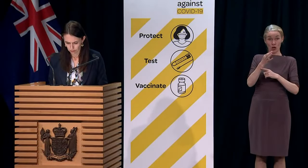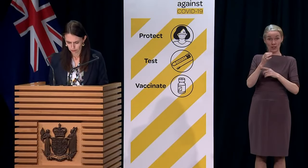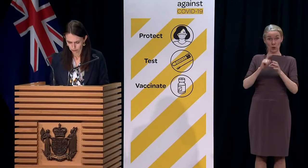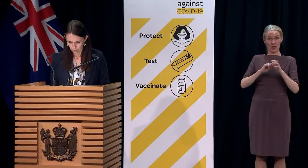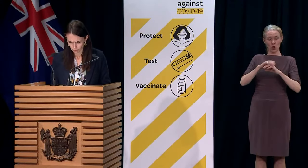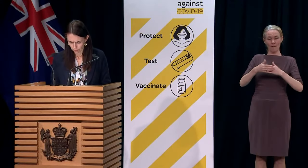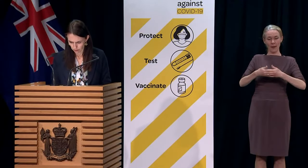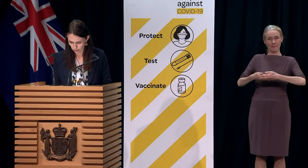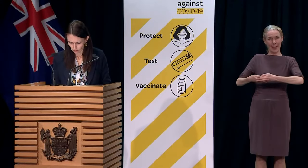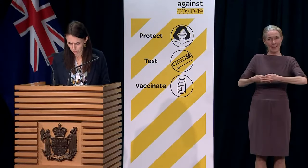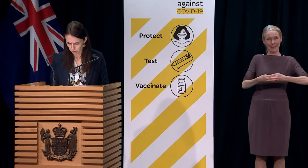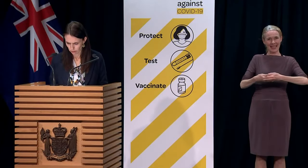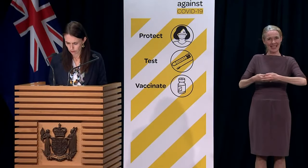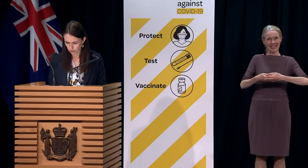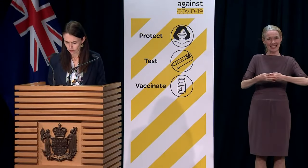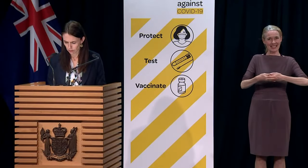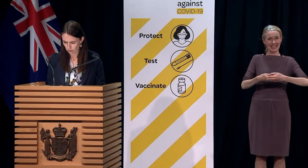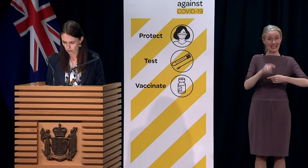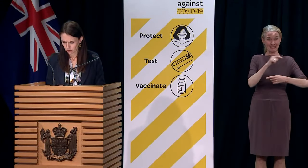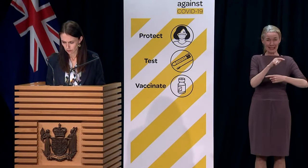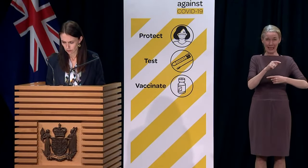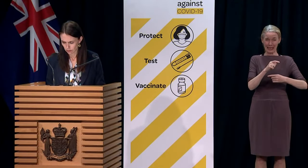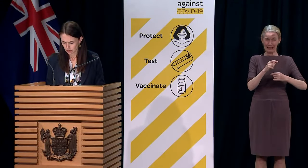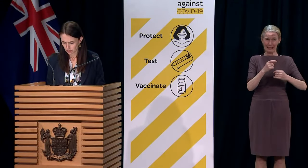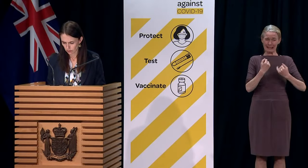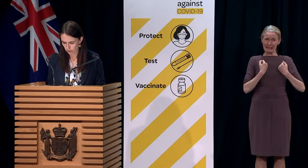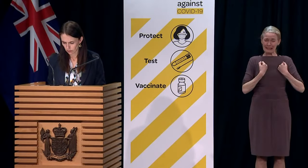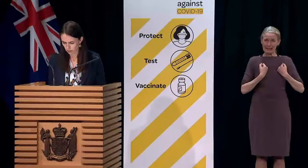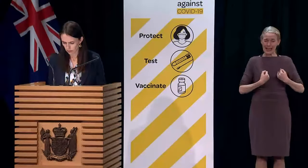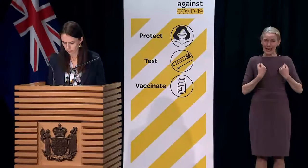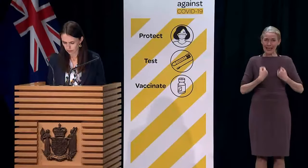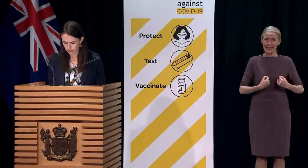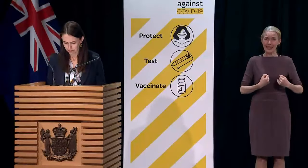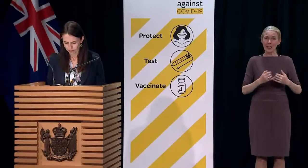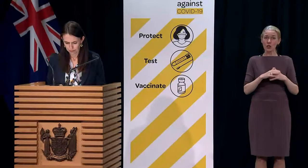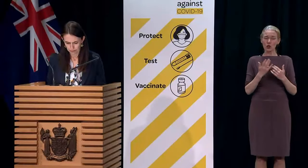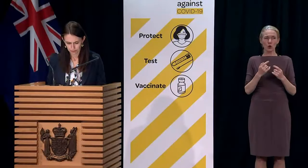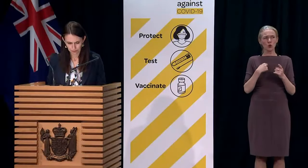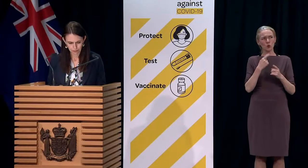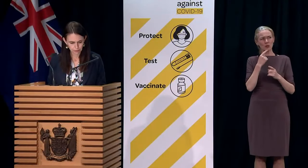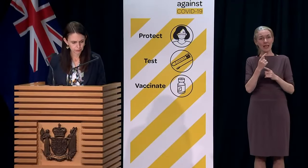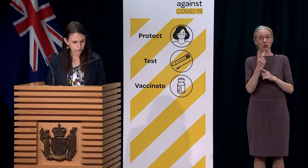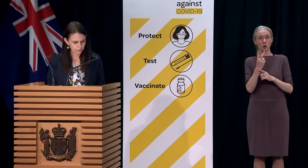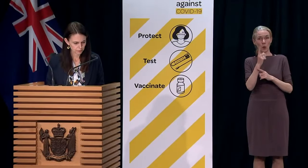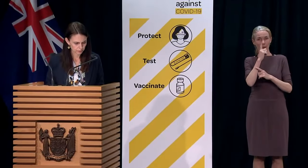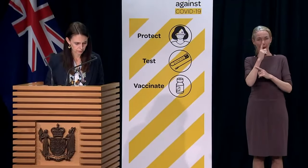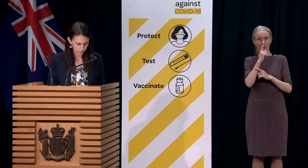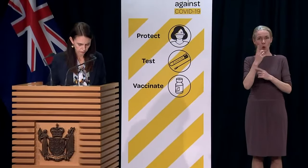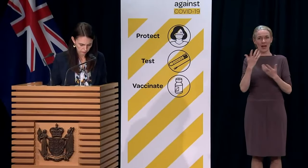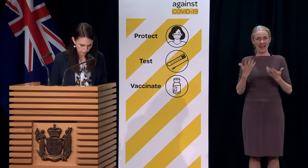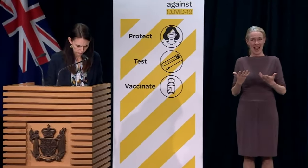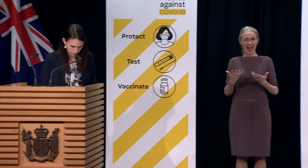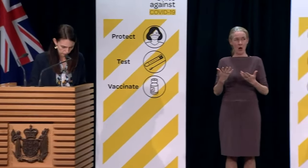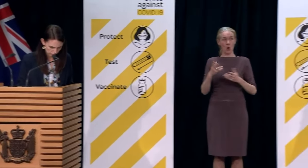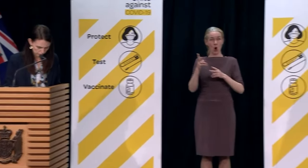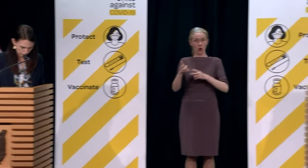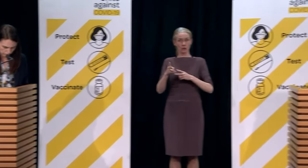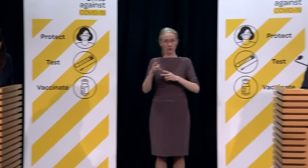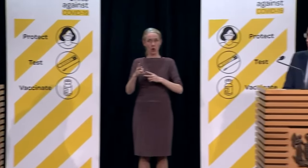privacy? And secondly, the two people who are being ventilated, do you know how old they are? Can you see